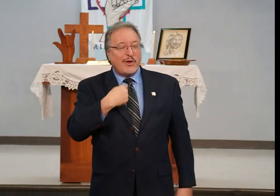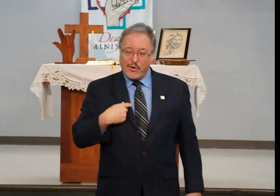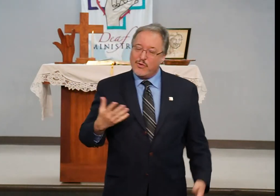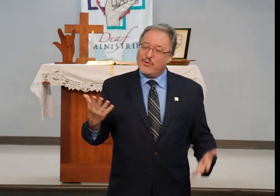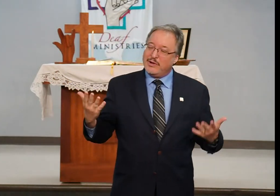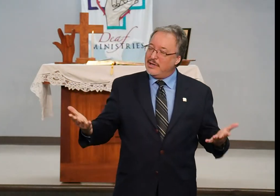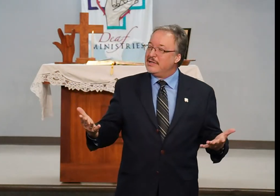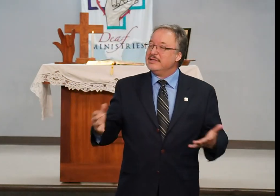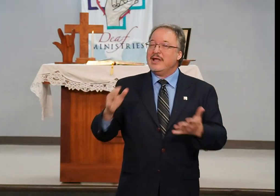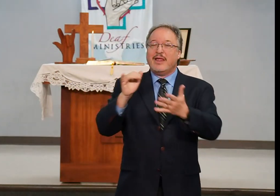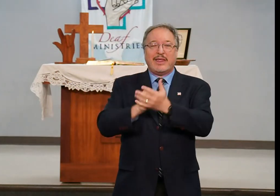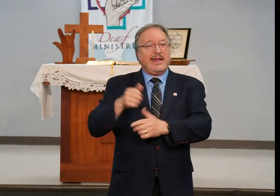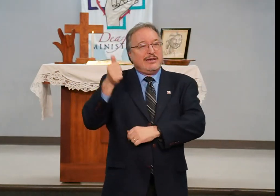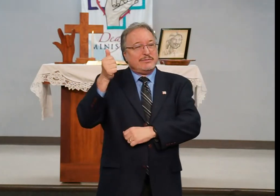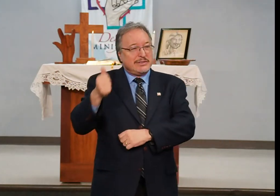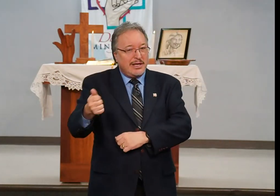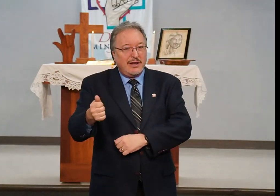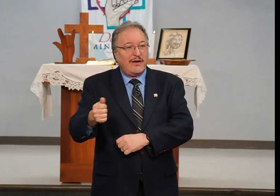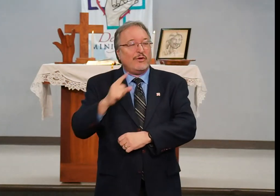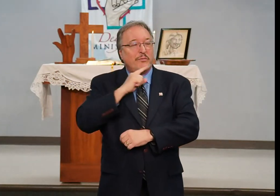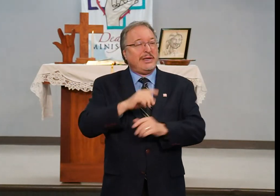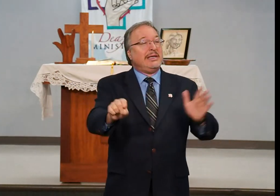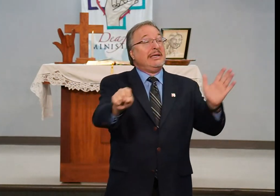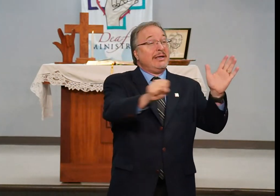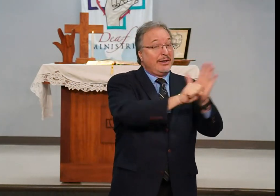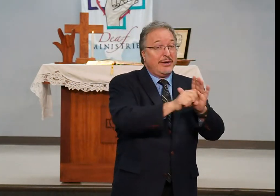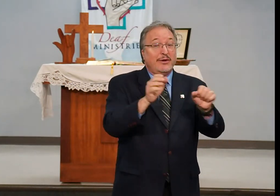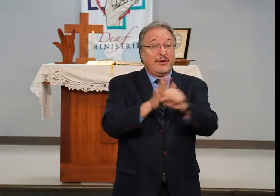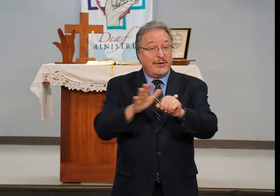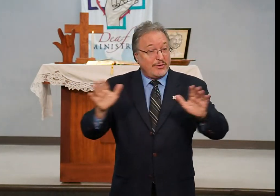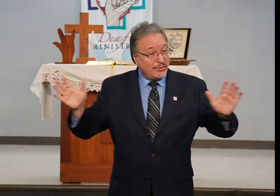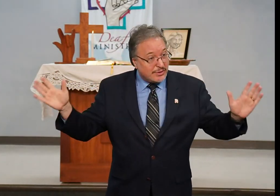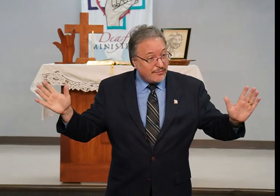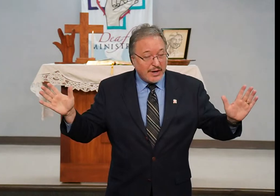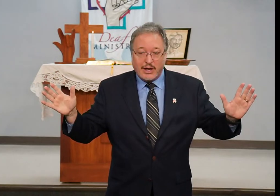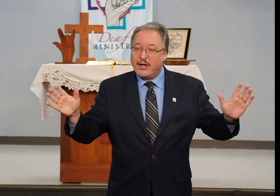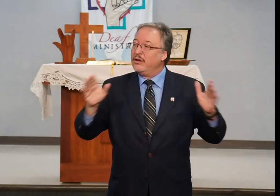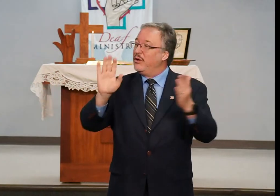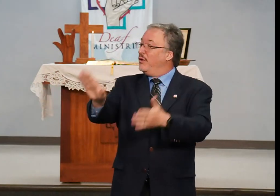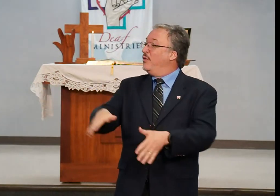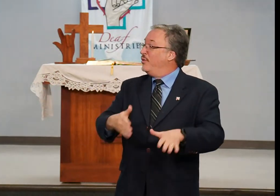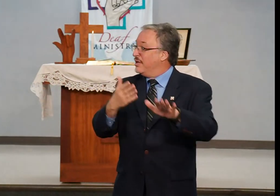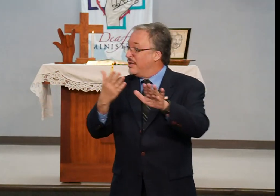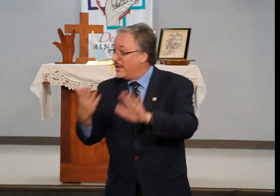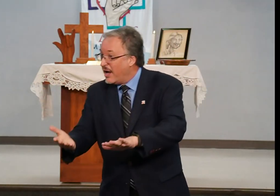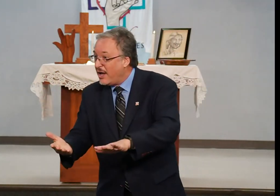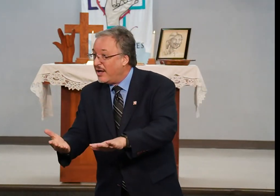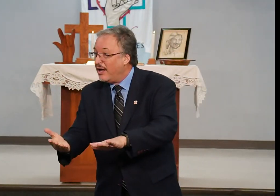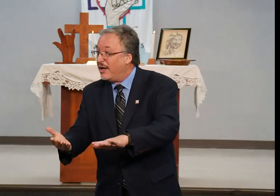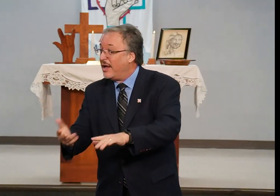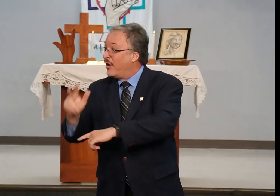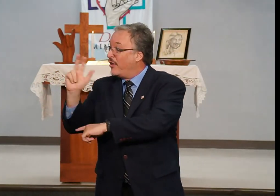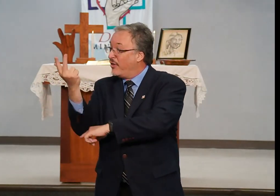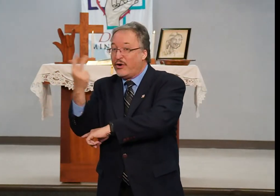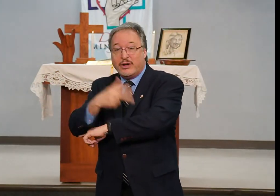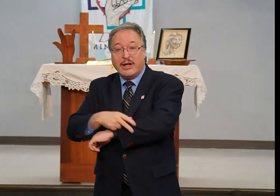first ones to understand that what he had promised would indeed happen. They saw